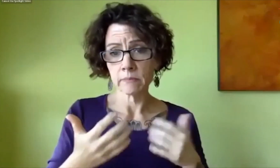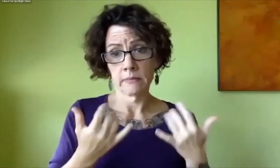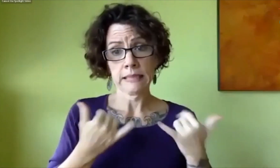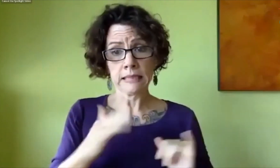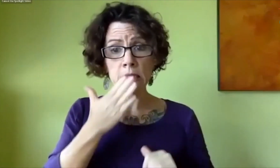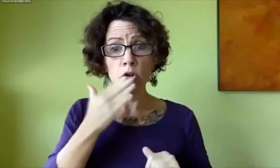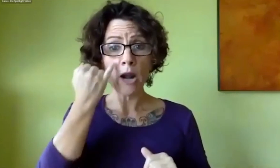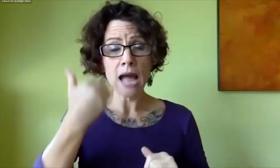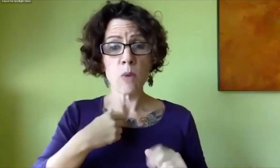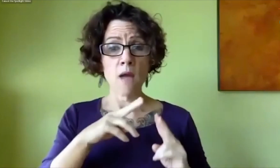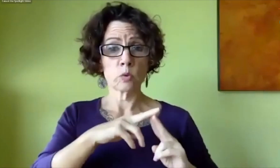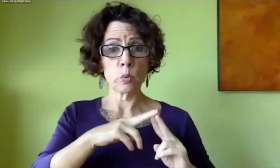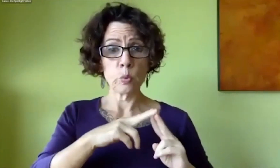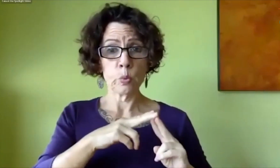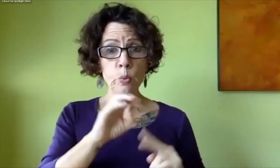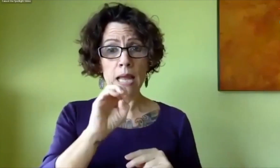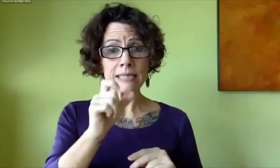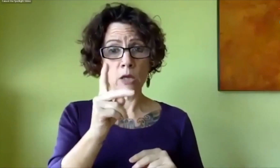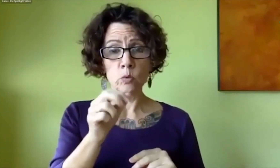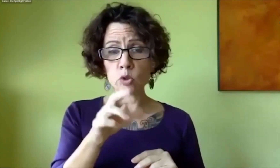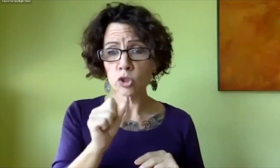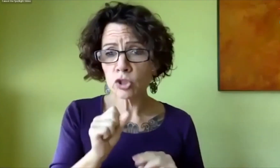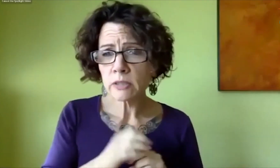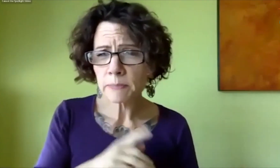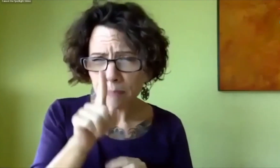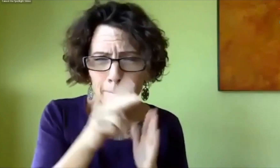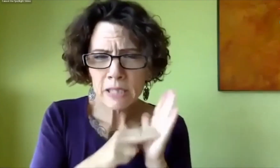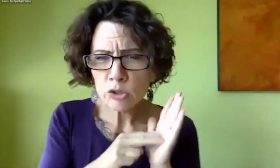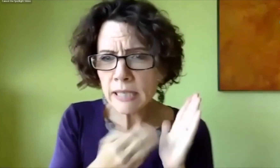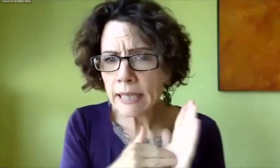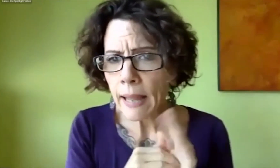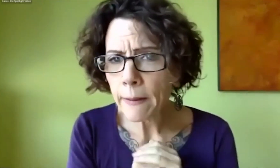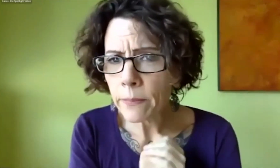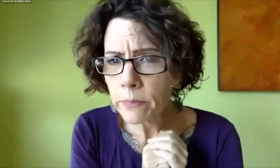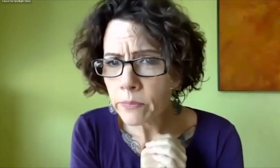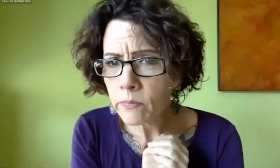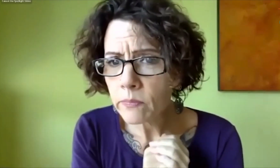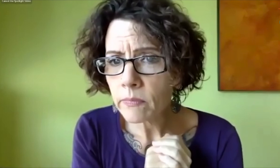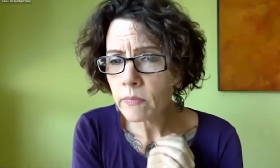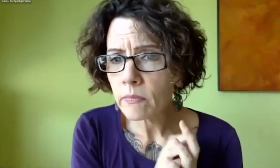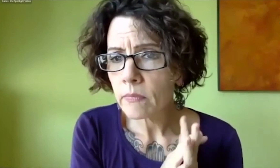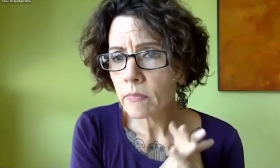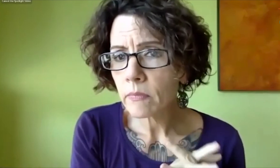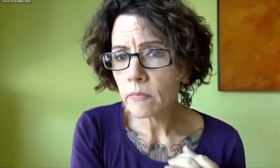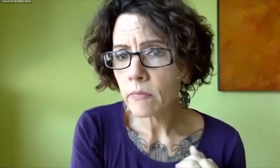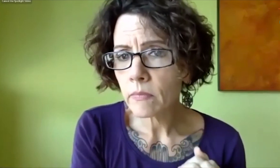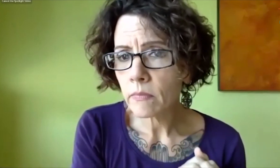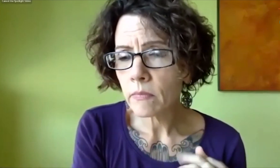can it go to a third party? Is it good to have two executors? Well, let me reread that.